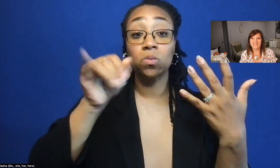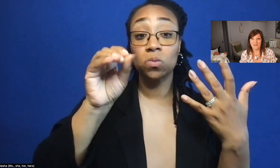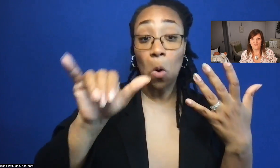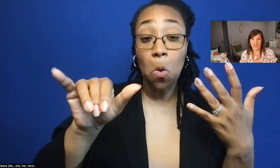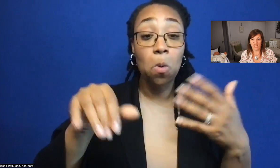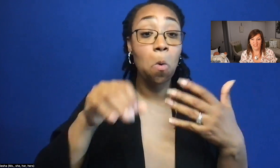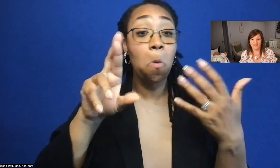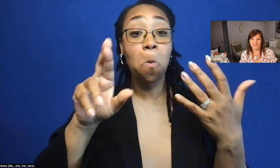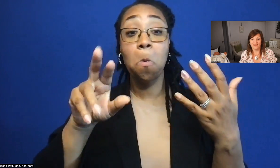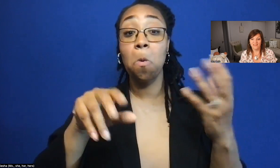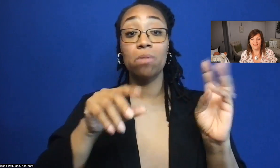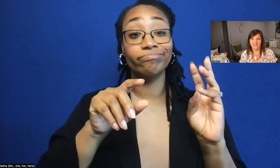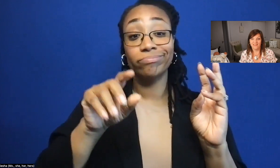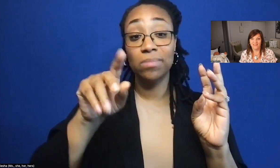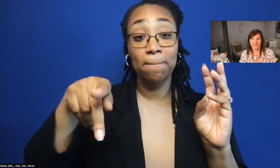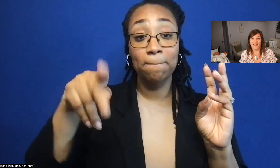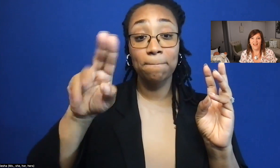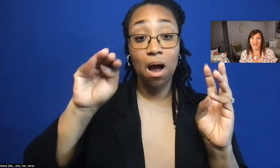Medela Symphony,